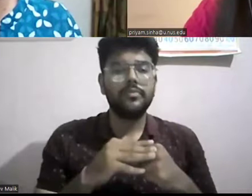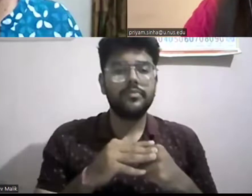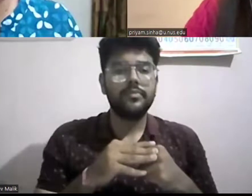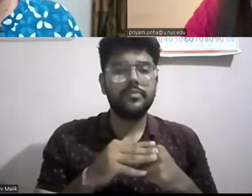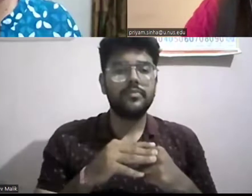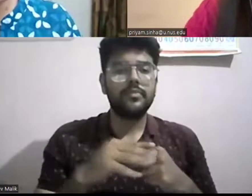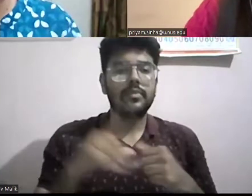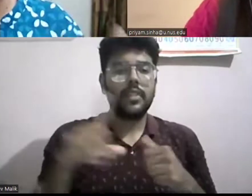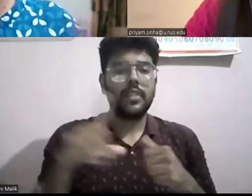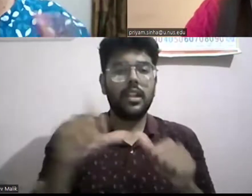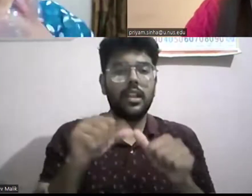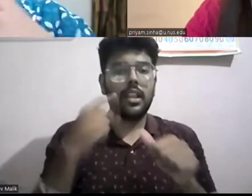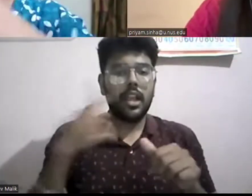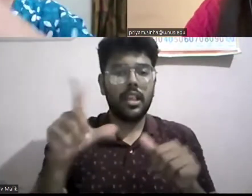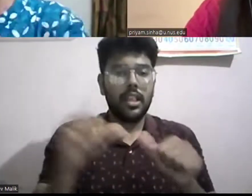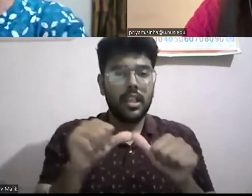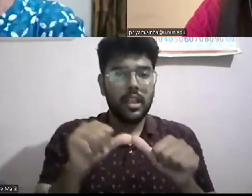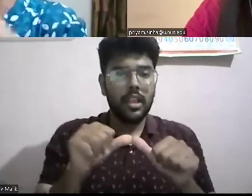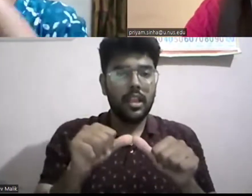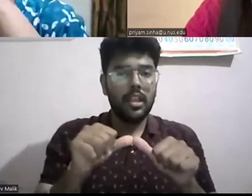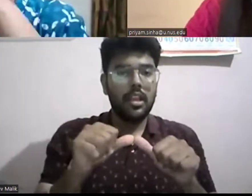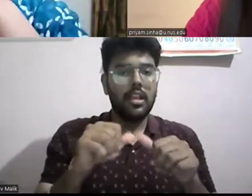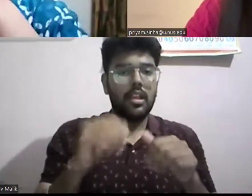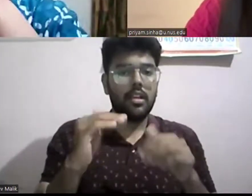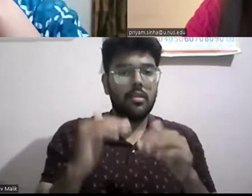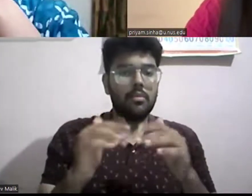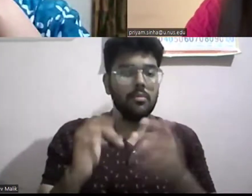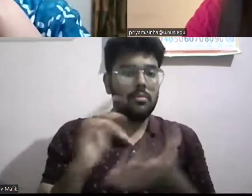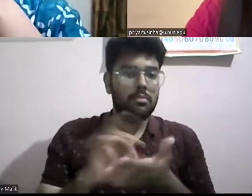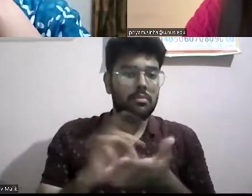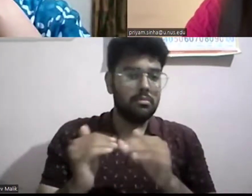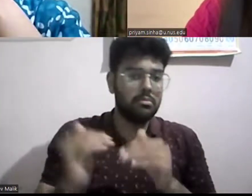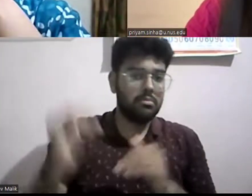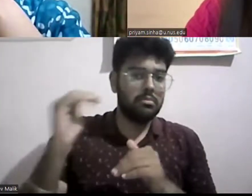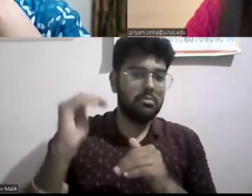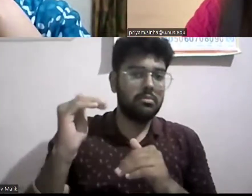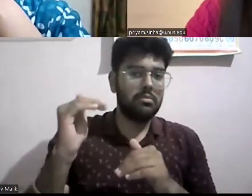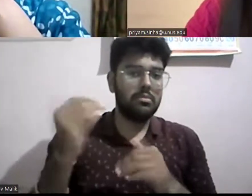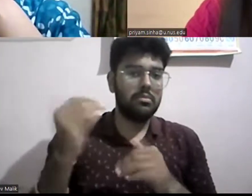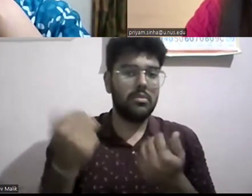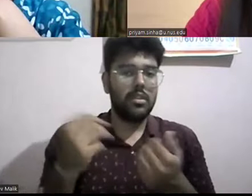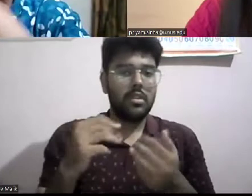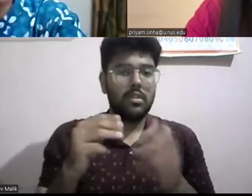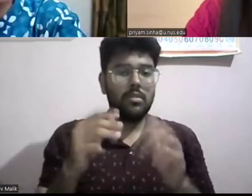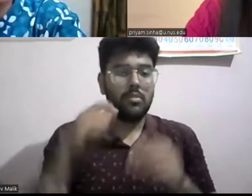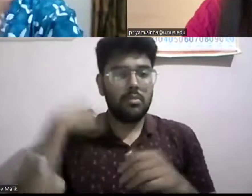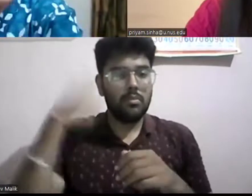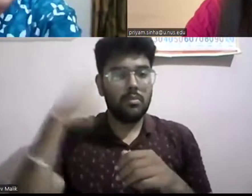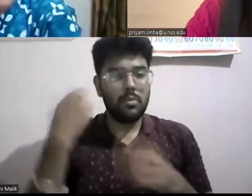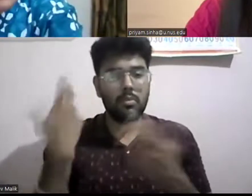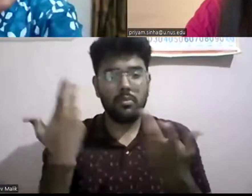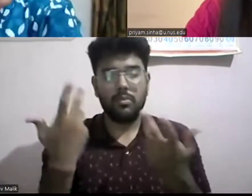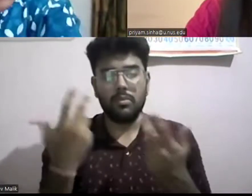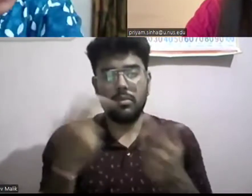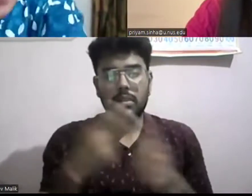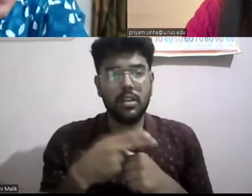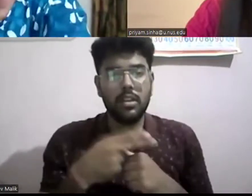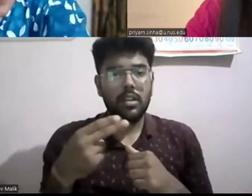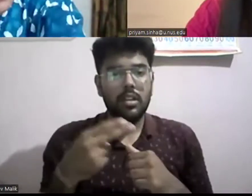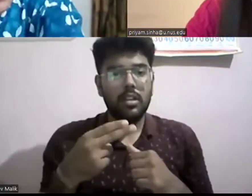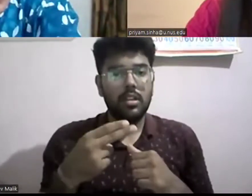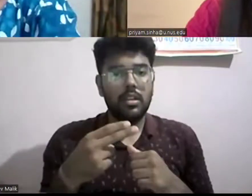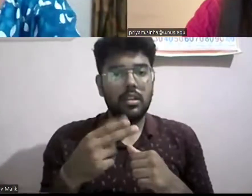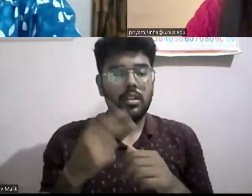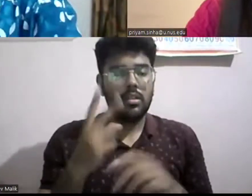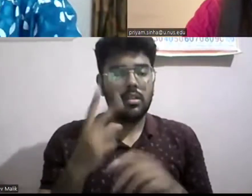Laila's position and, if we talk about, there's this film that I was watching 2 days